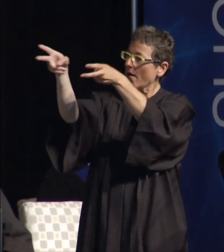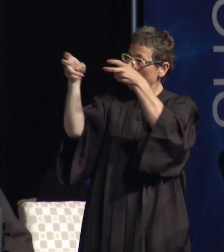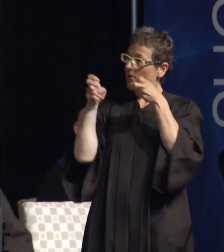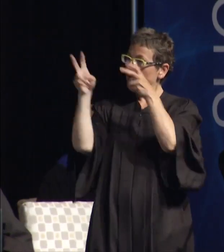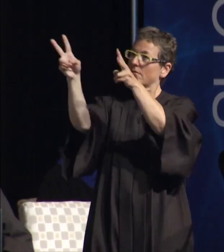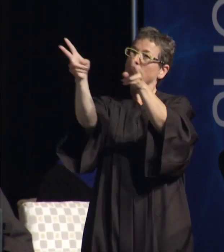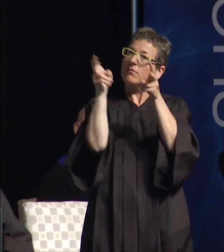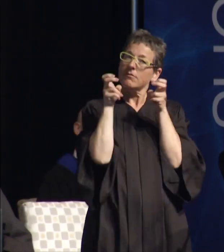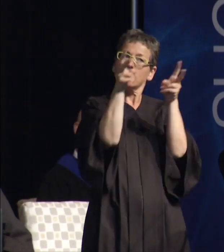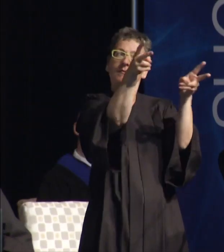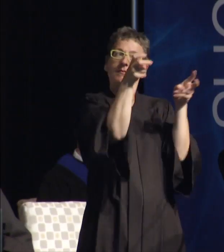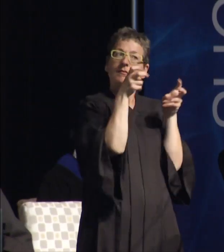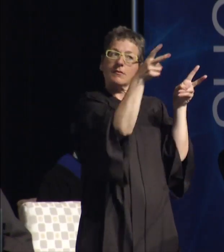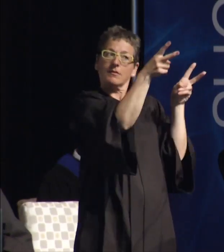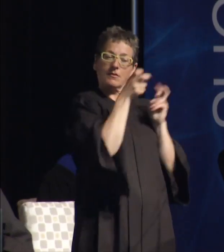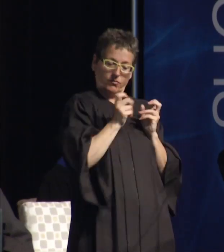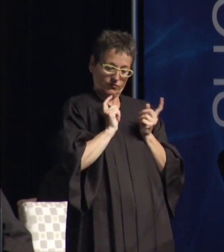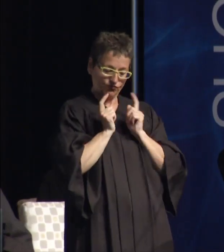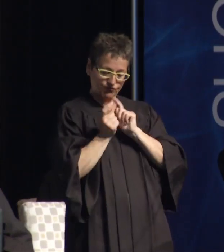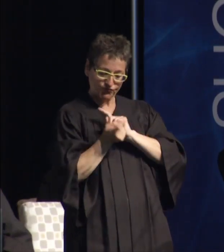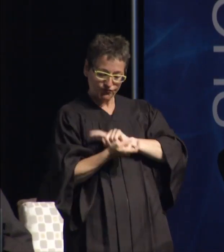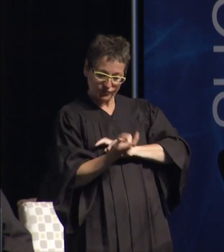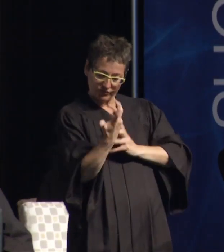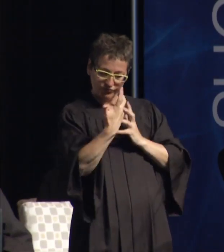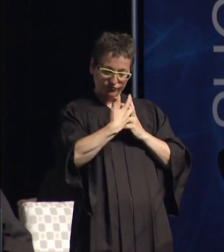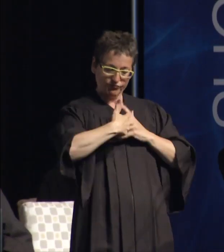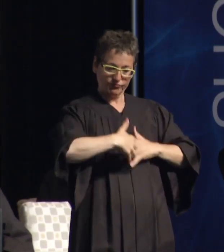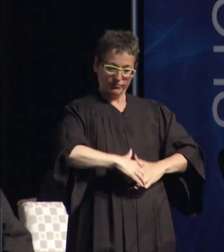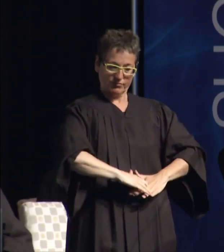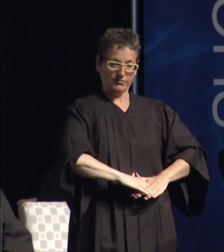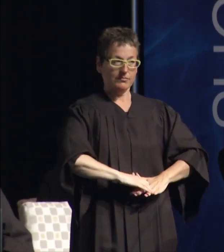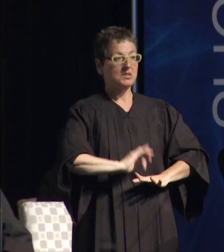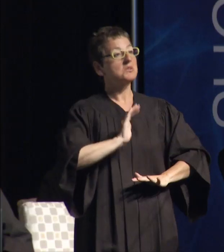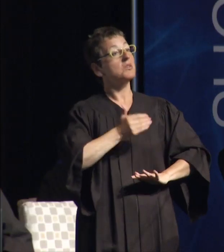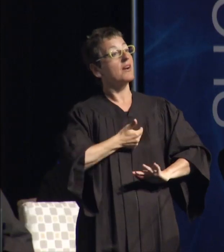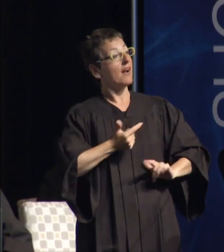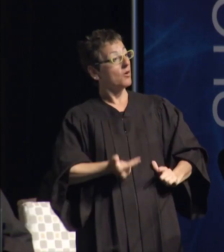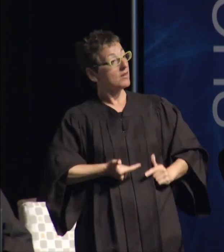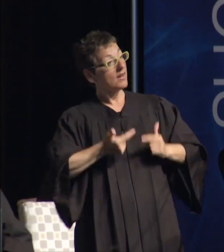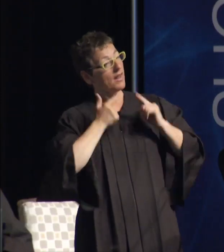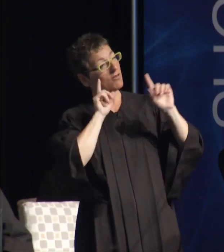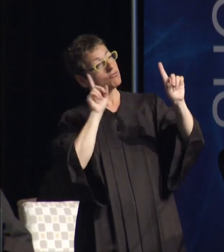them into our own. Slowly but surely, our outlook on life